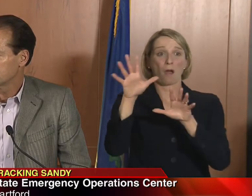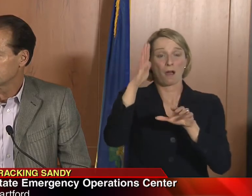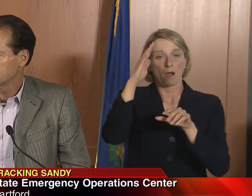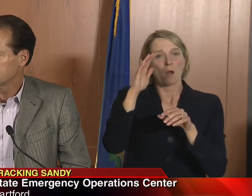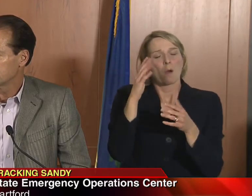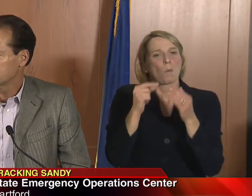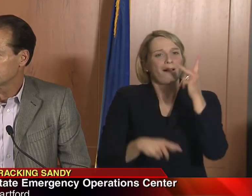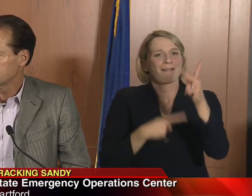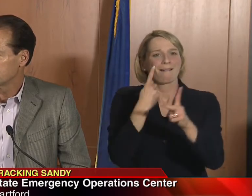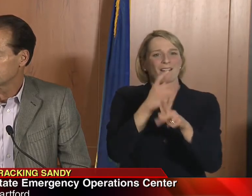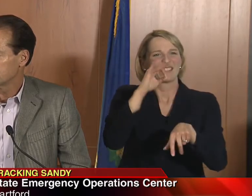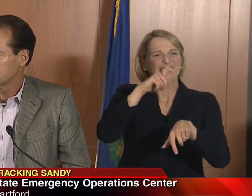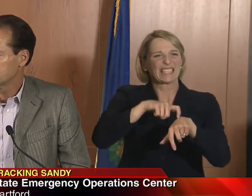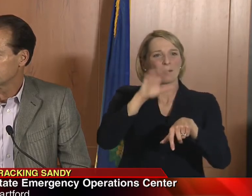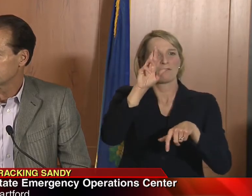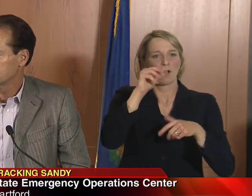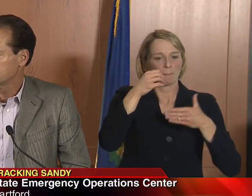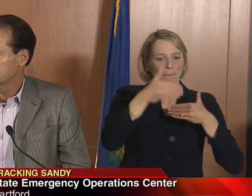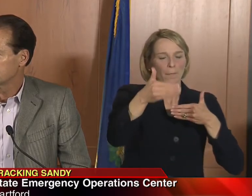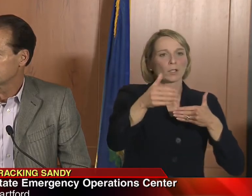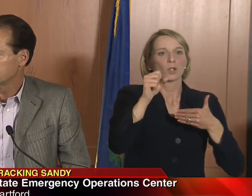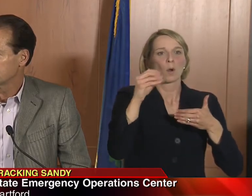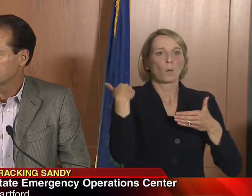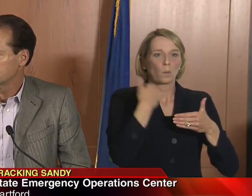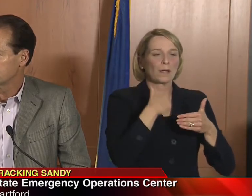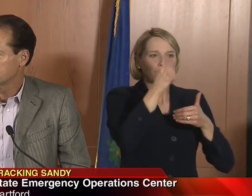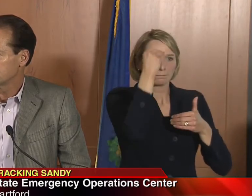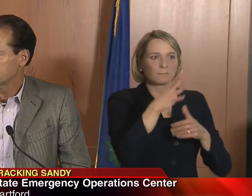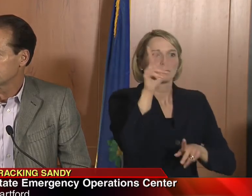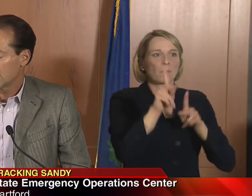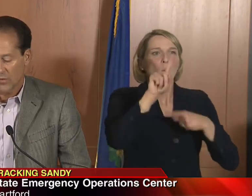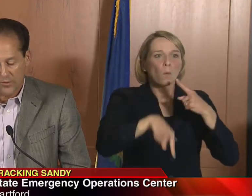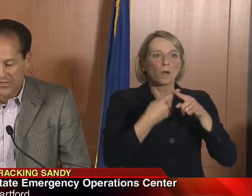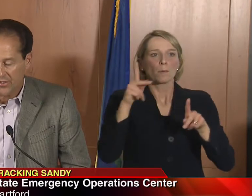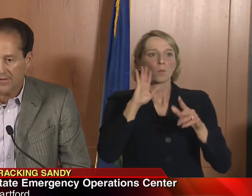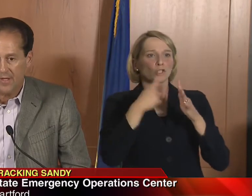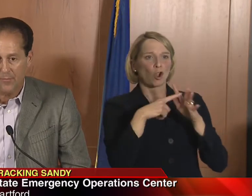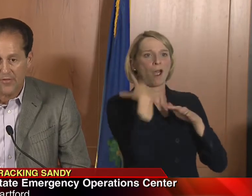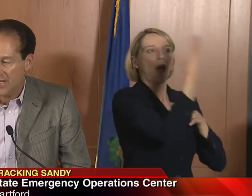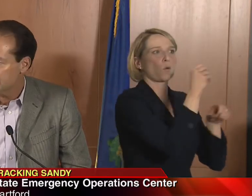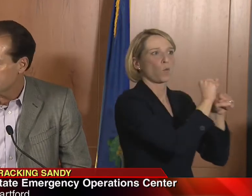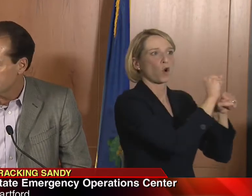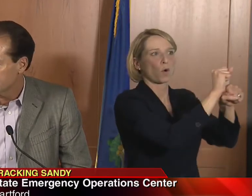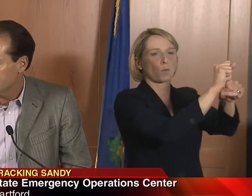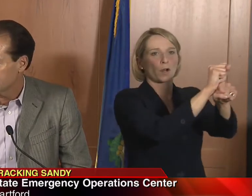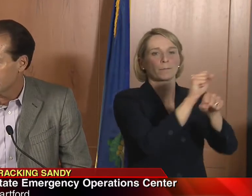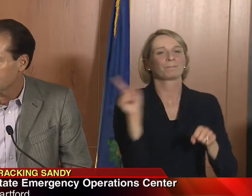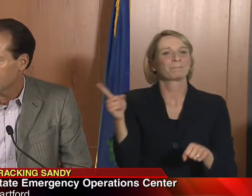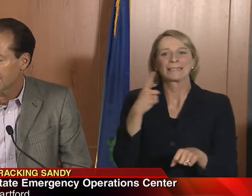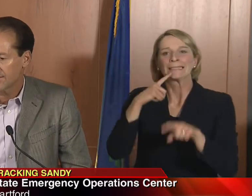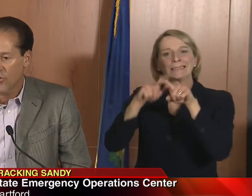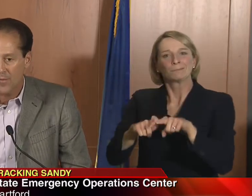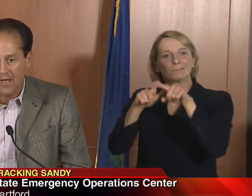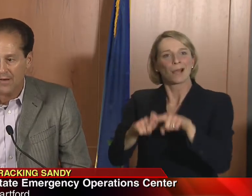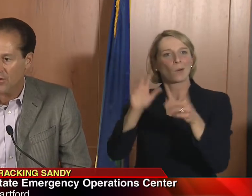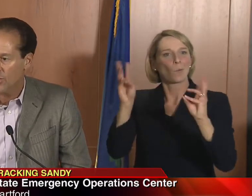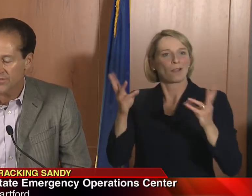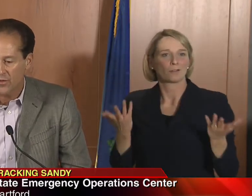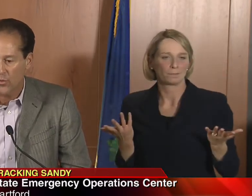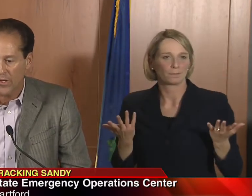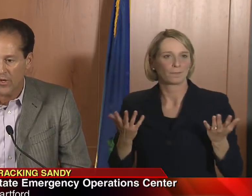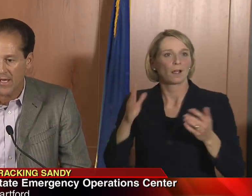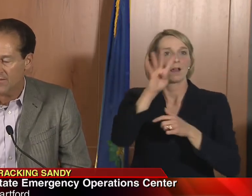are we talking about where somebody's actually going to get out there and doing work and putting wires up? Well, certainly Mother Nature's going to dictate that.